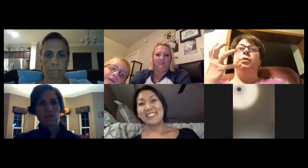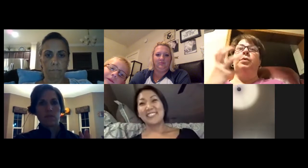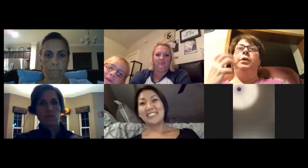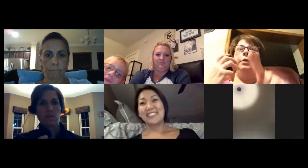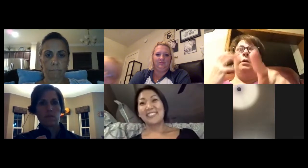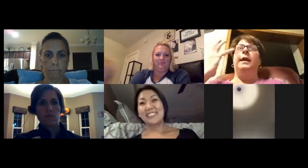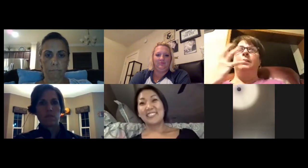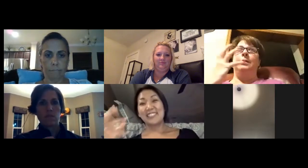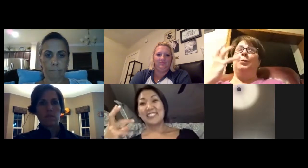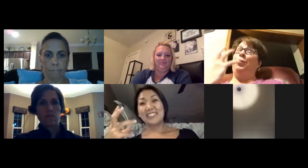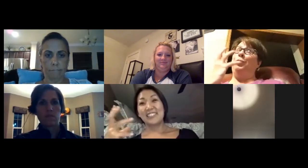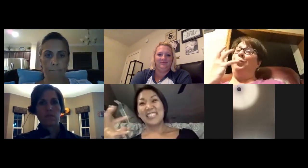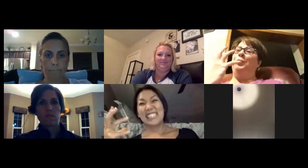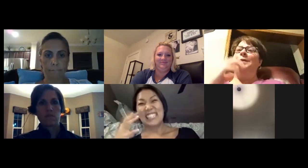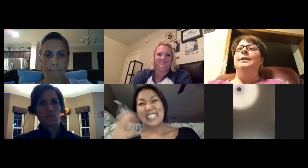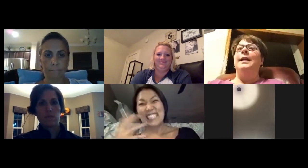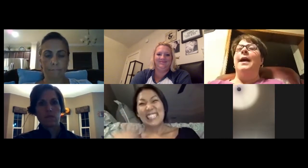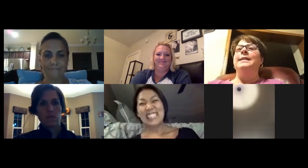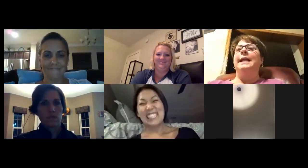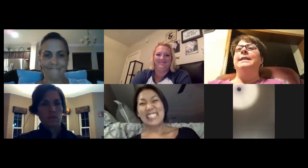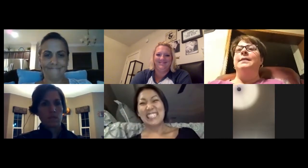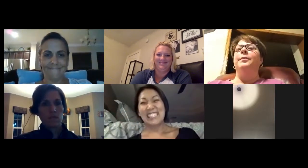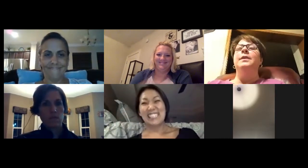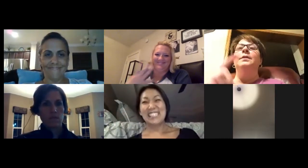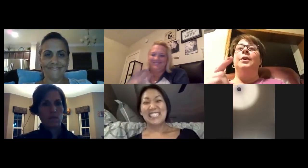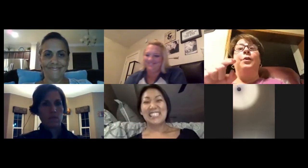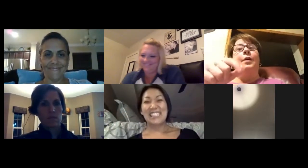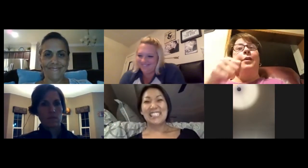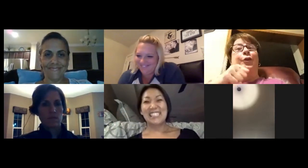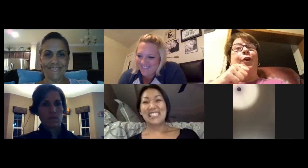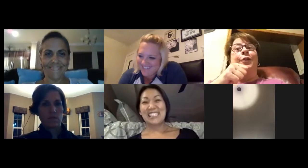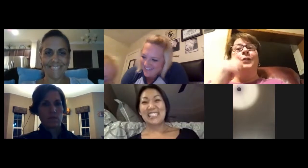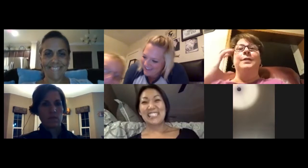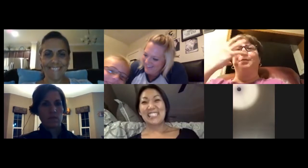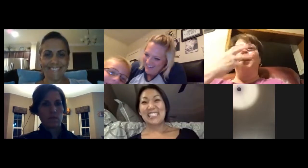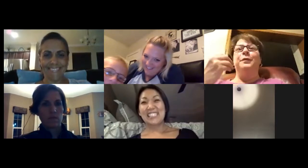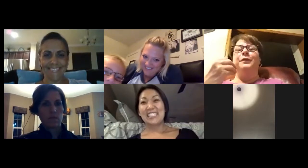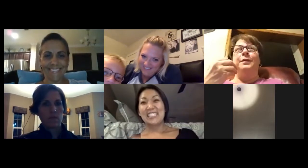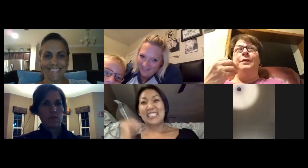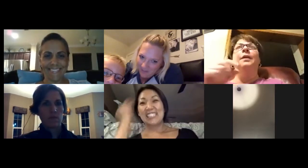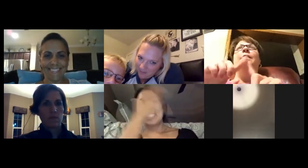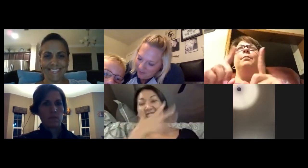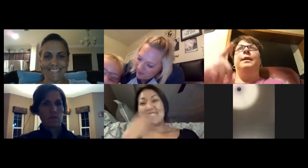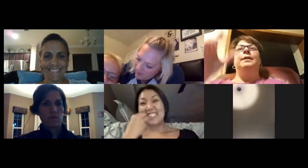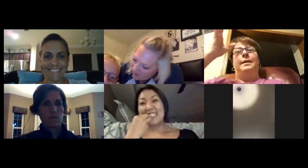you're handsome. Ooh, yeah, that's handsome." So the girls are beautiful, but the